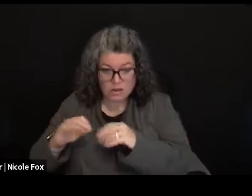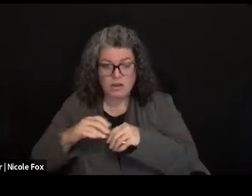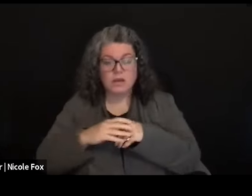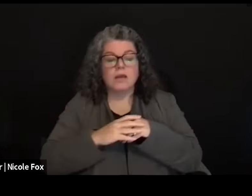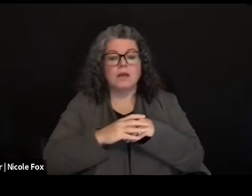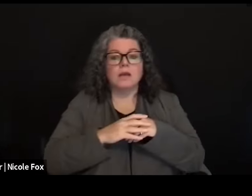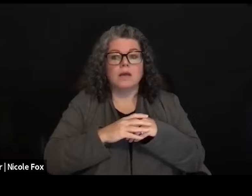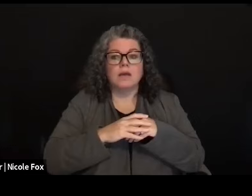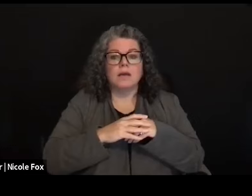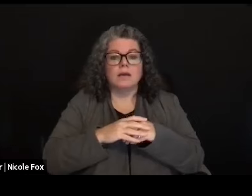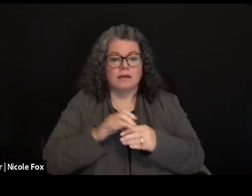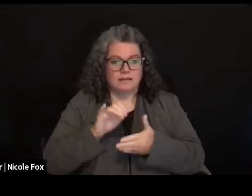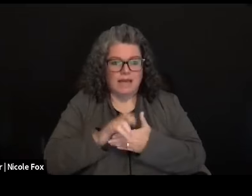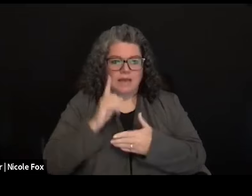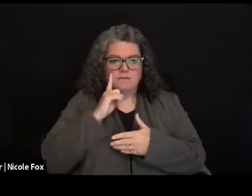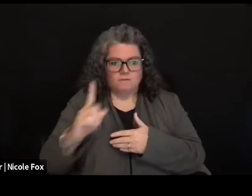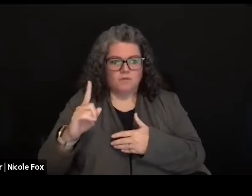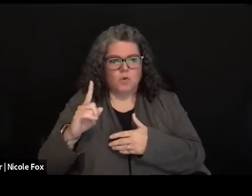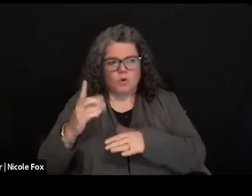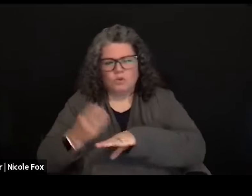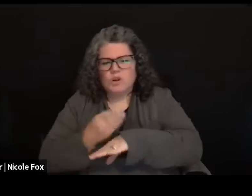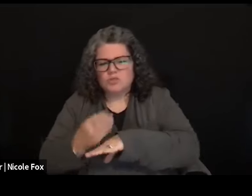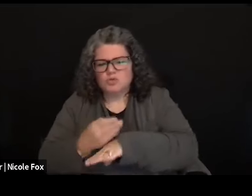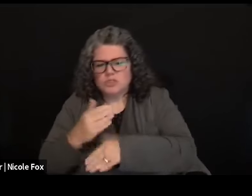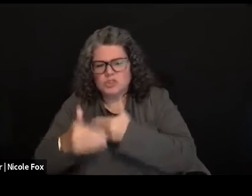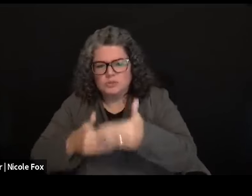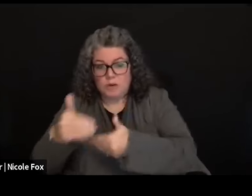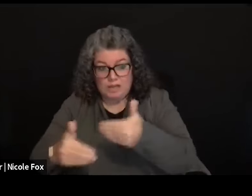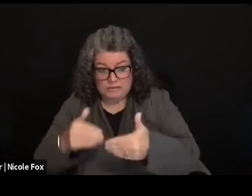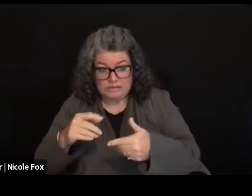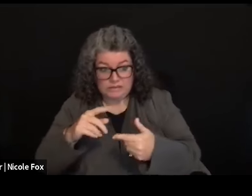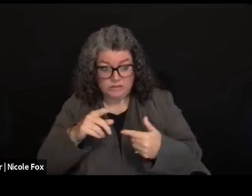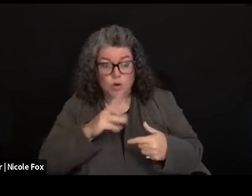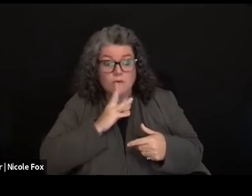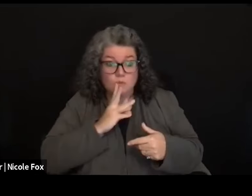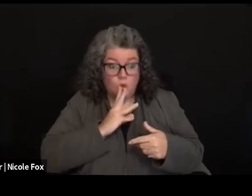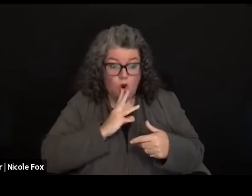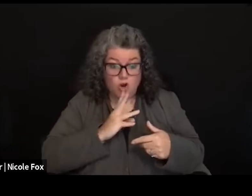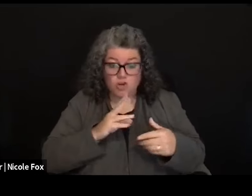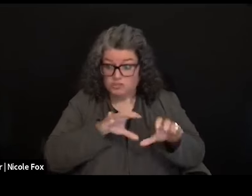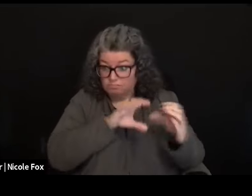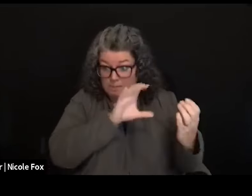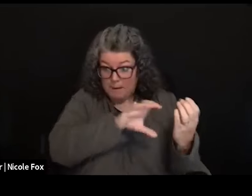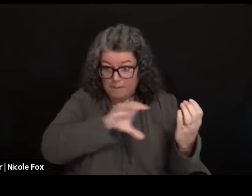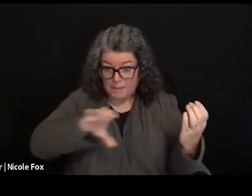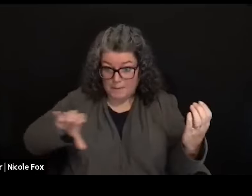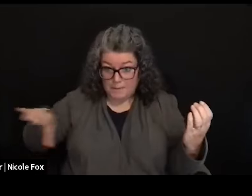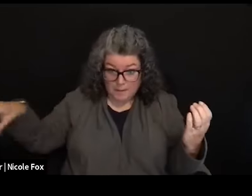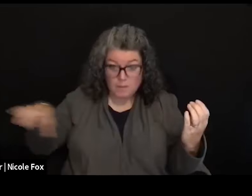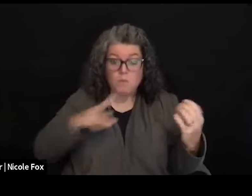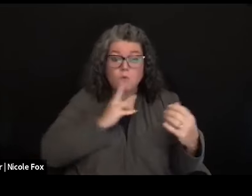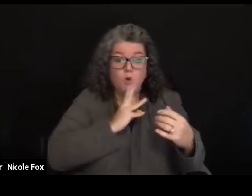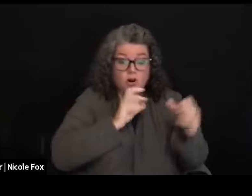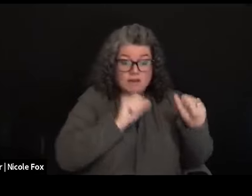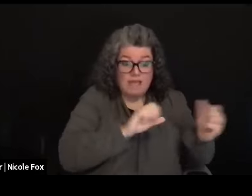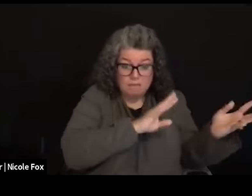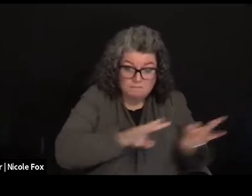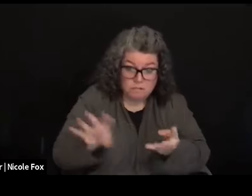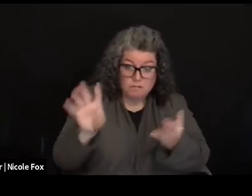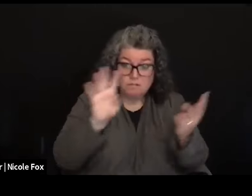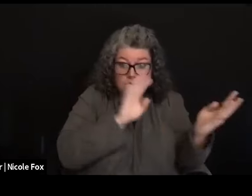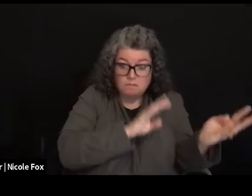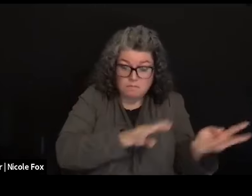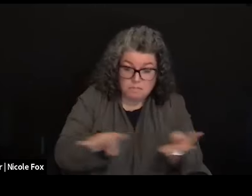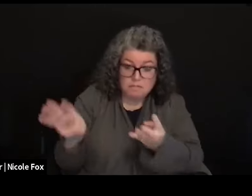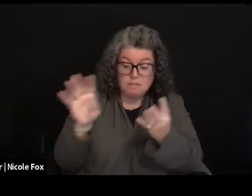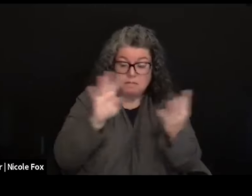that's necessary for the restoration process. And once we were able to get water into the system, which I'll talk about that in a second, we've still got some time to go on